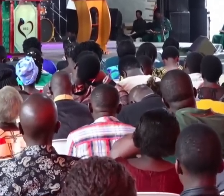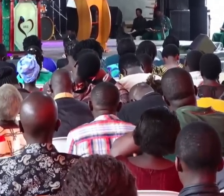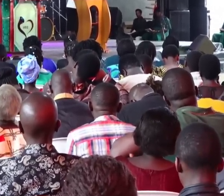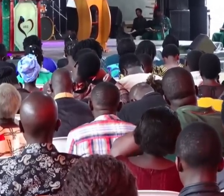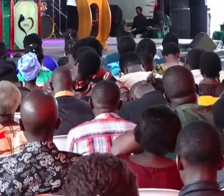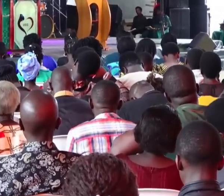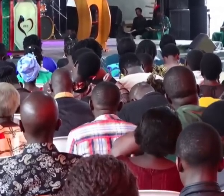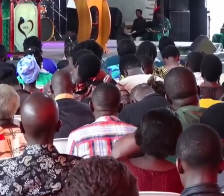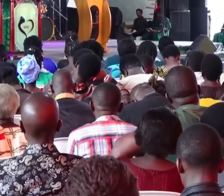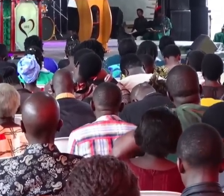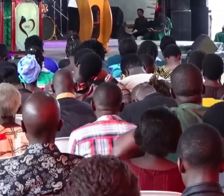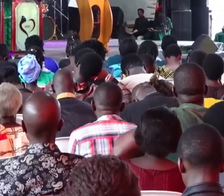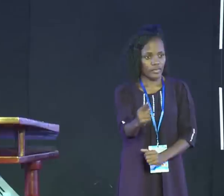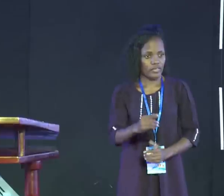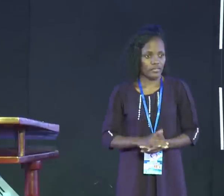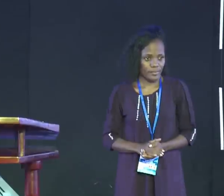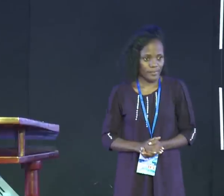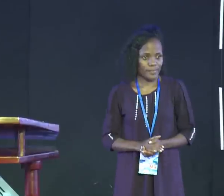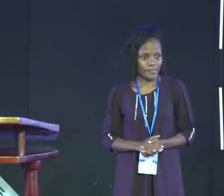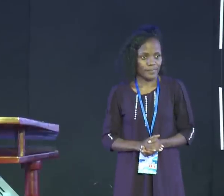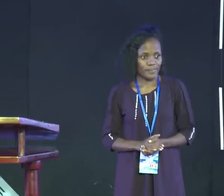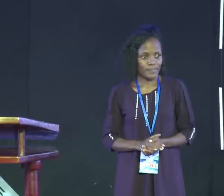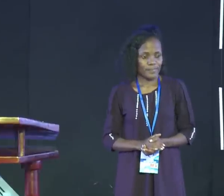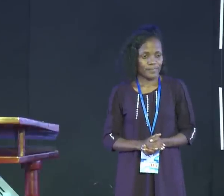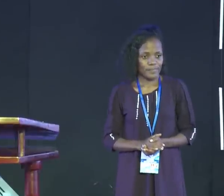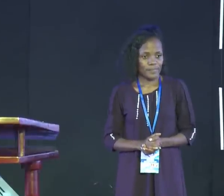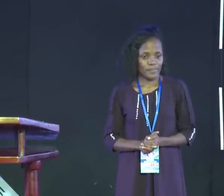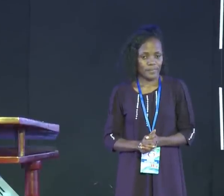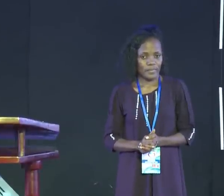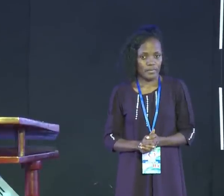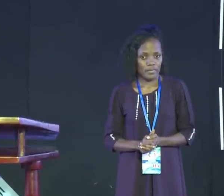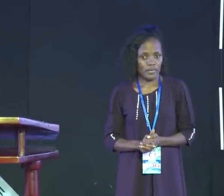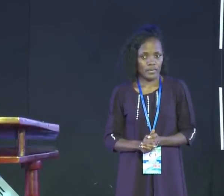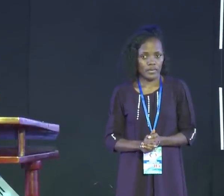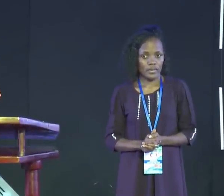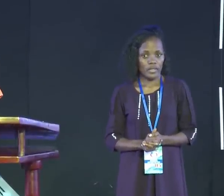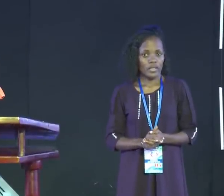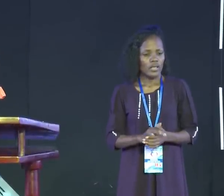Because he has set his love upon me, I will heal or deliver him.